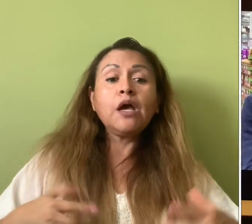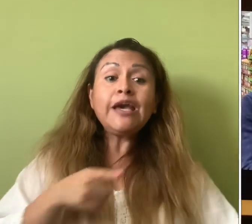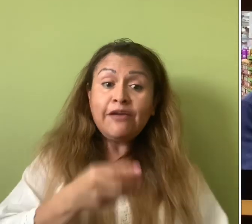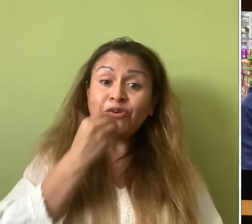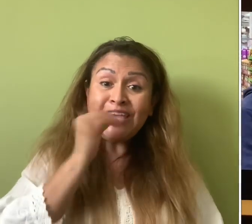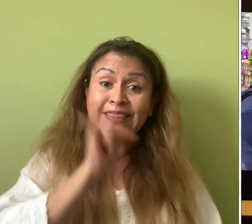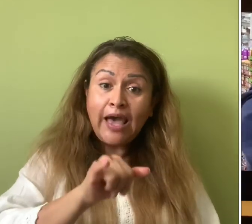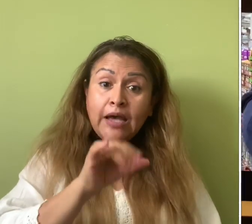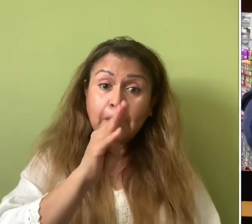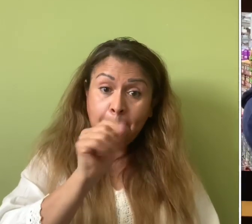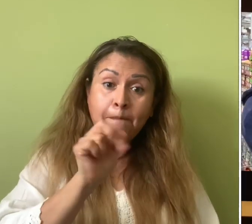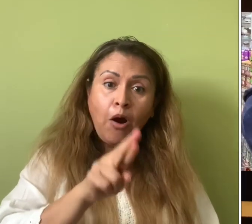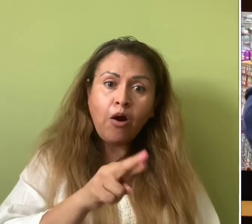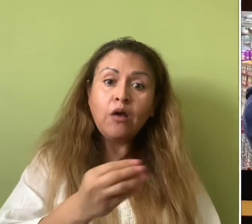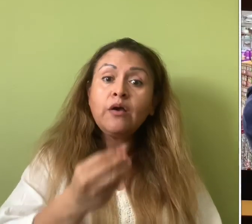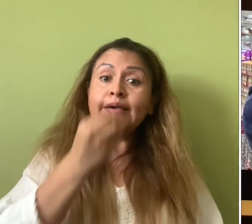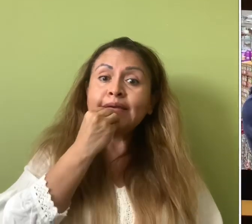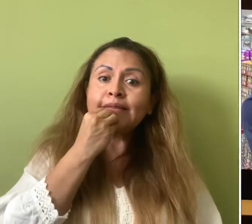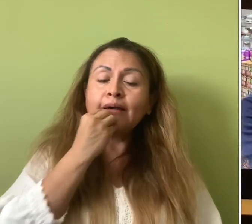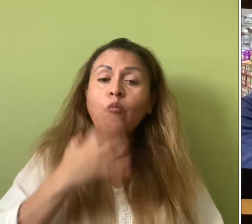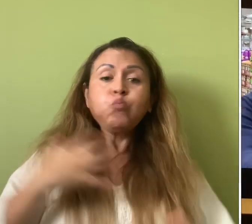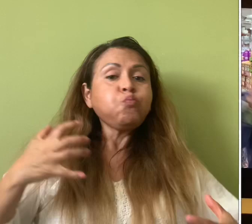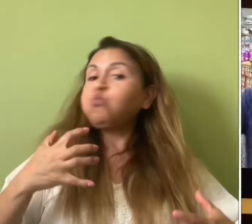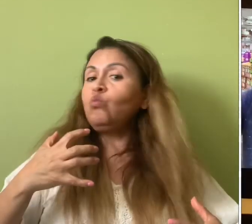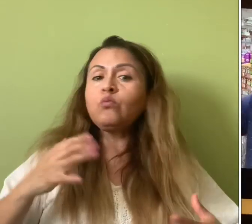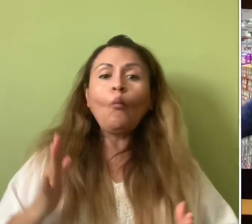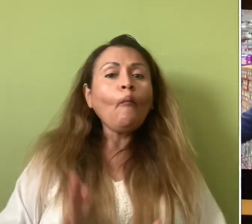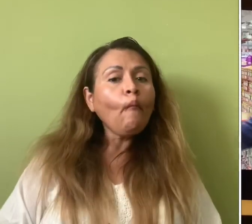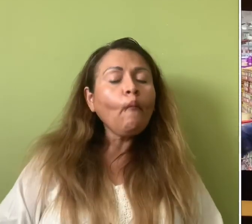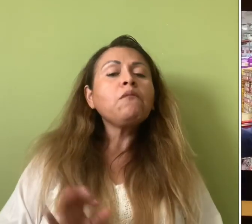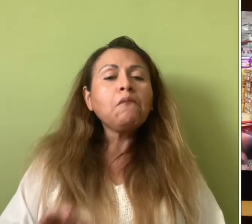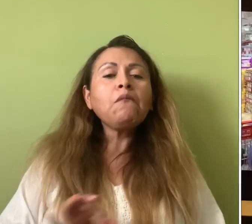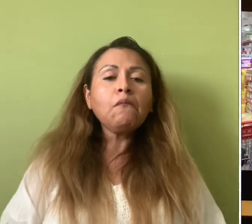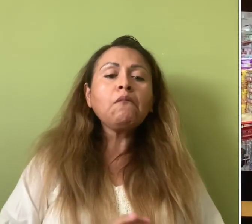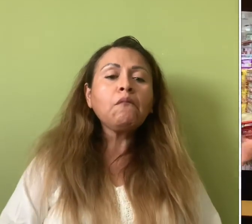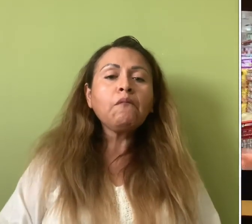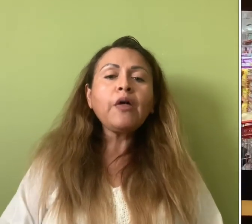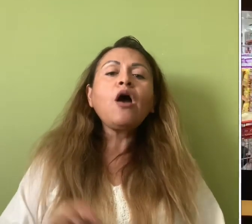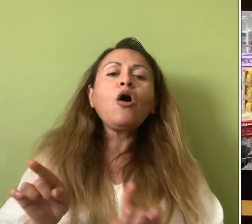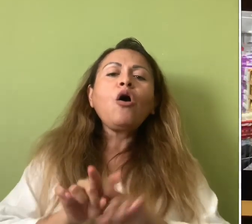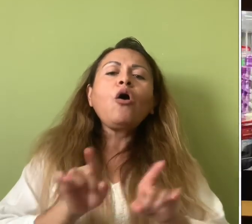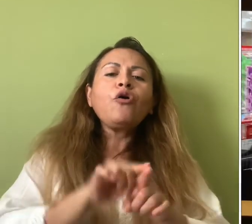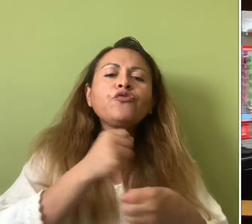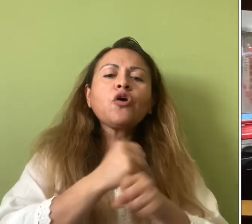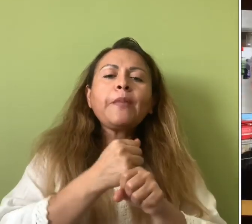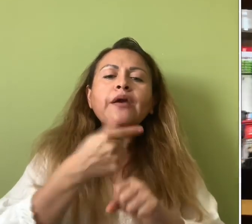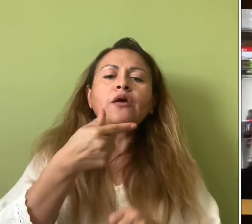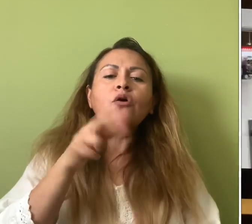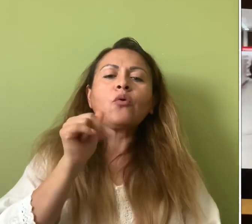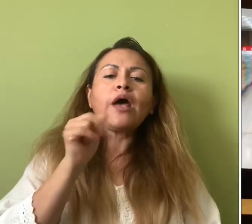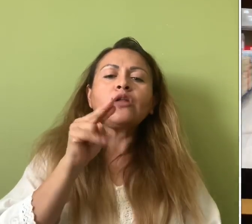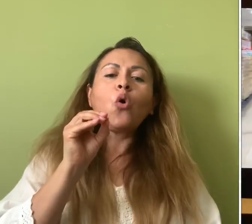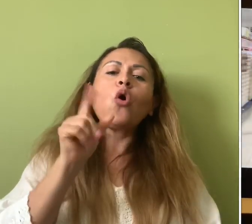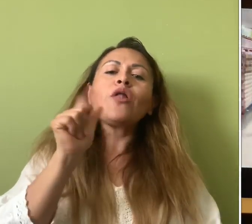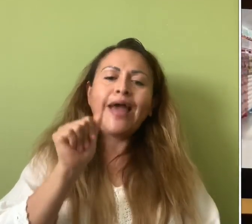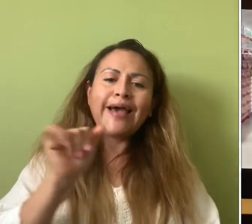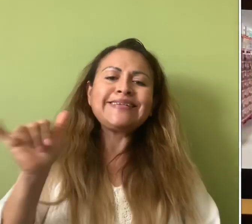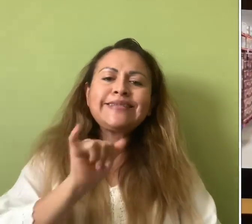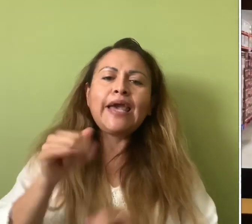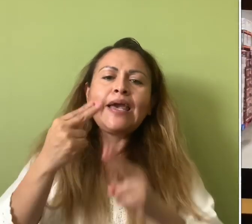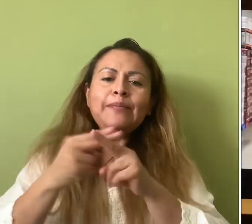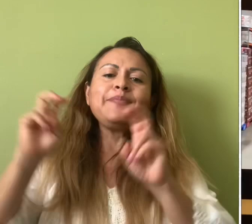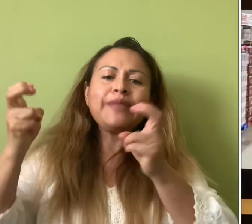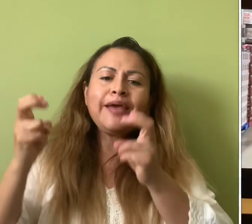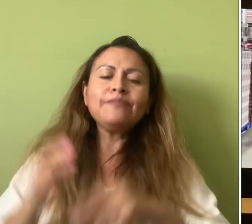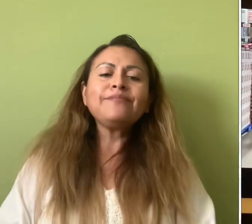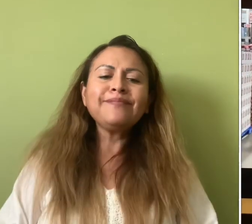non-inflammatory granola bar. So I would scoop this all day. They also make a granola over in the granola aisle. That is a great deal. And then we've talked about a lot of